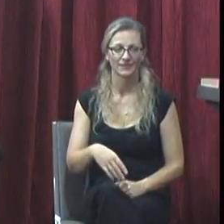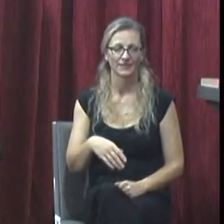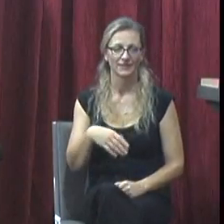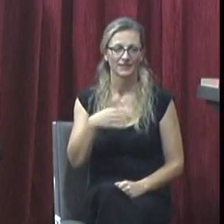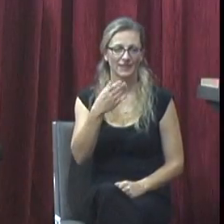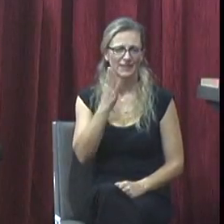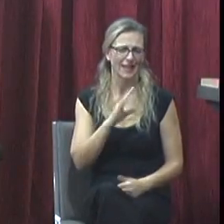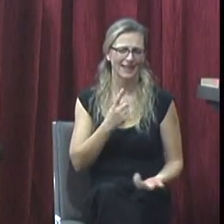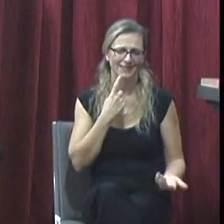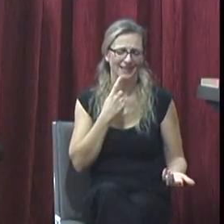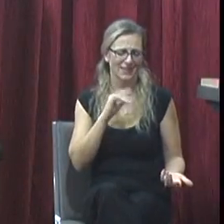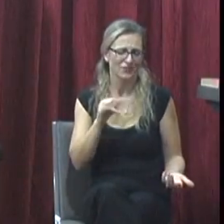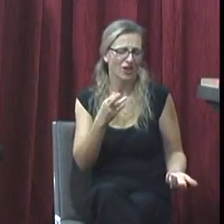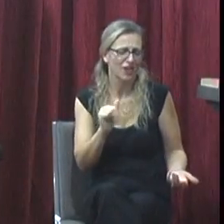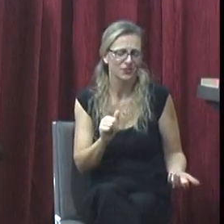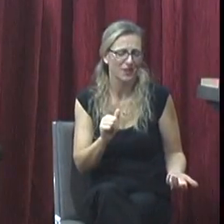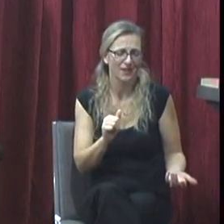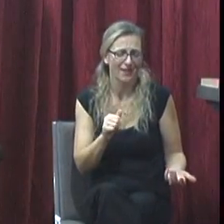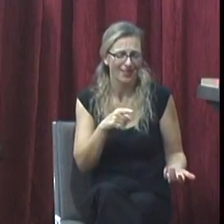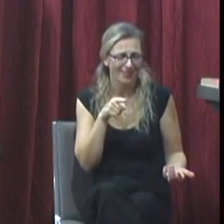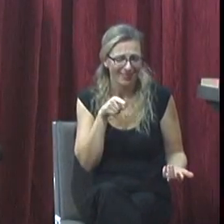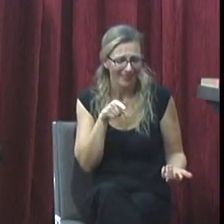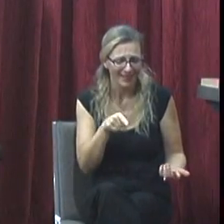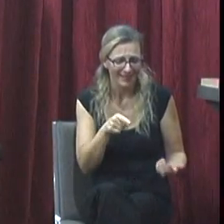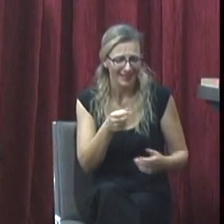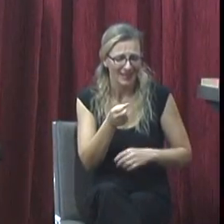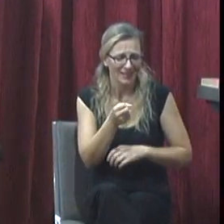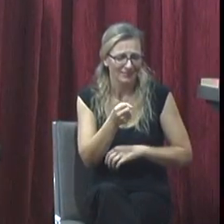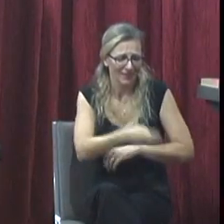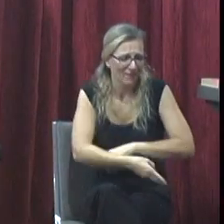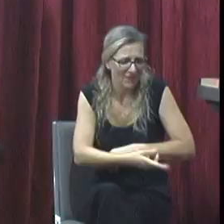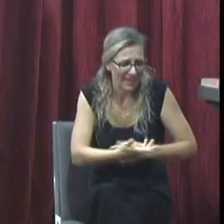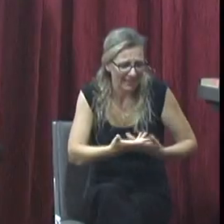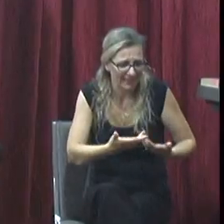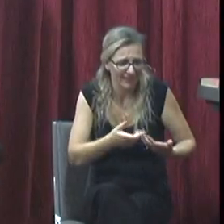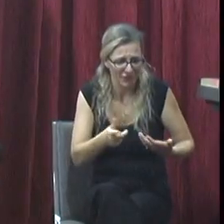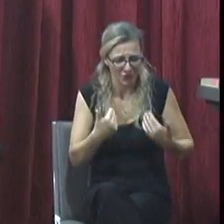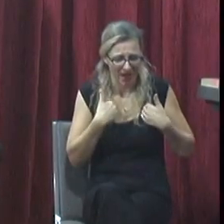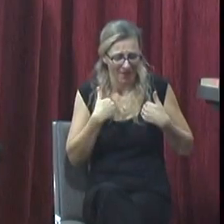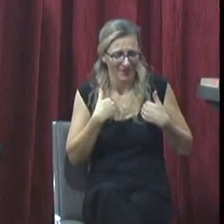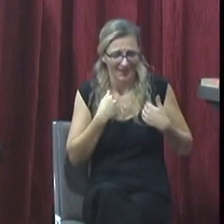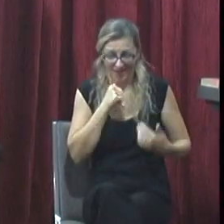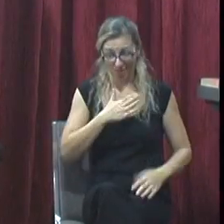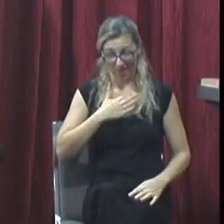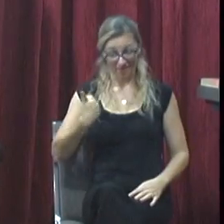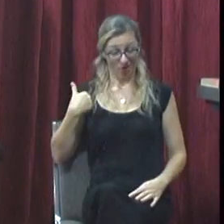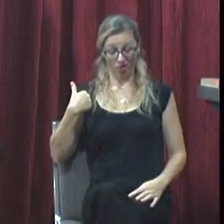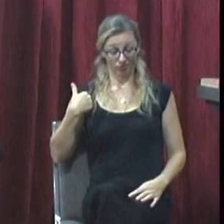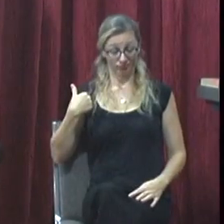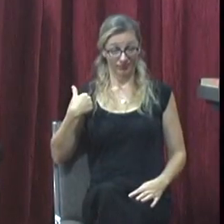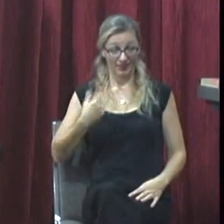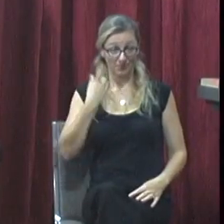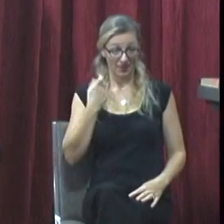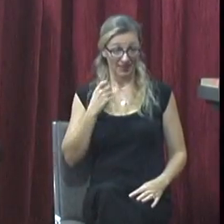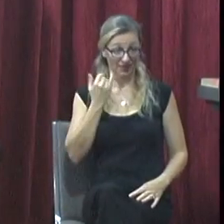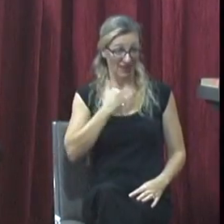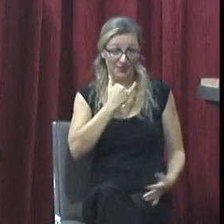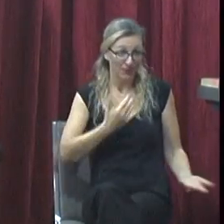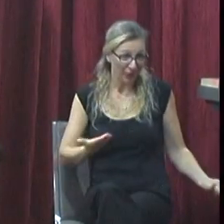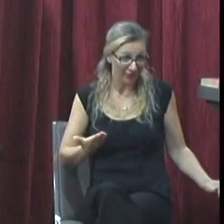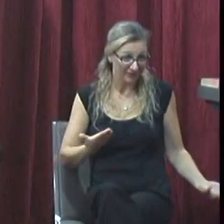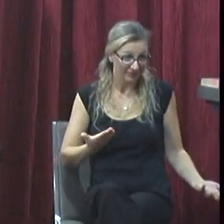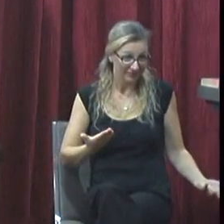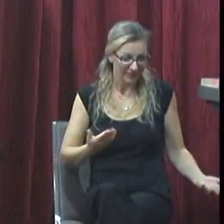this defeat you've suffered, it's not my fault. It's because Israel has transgressed. And the word there in Hebrew is